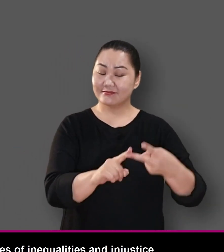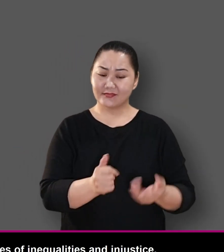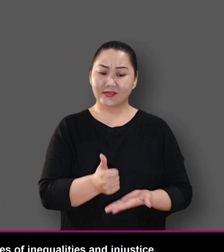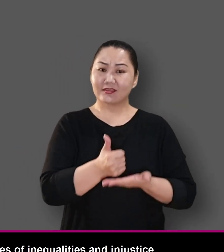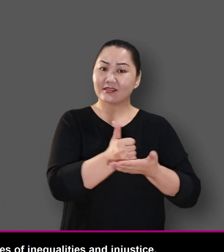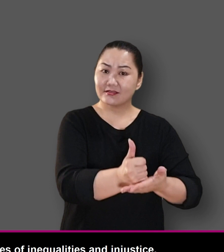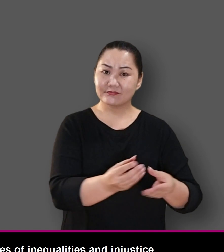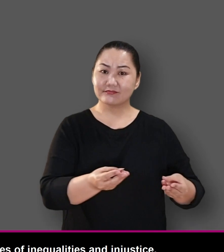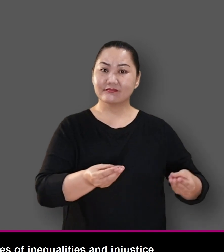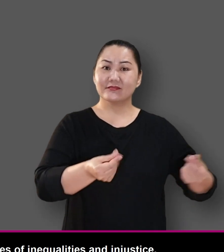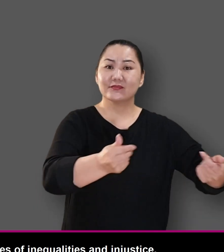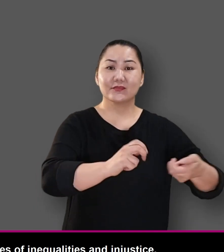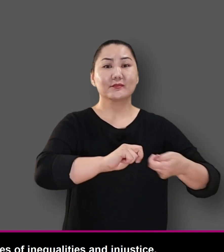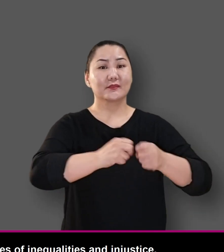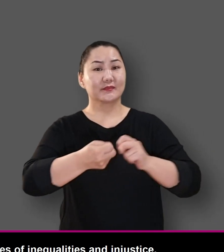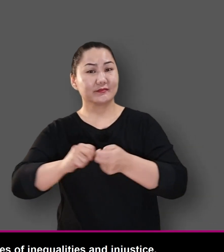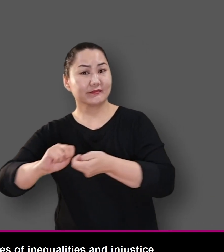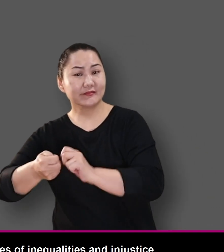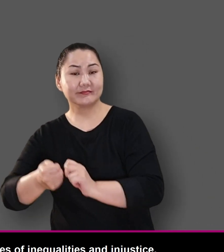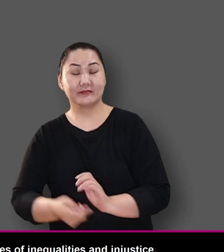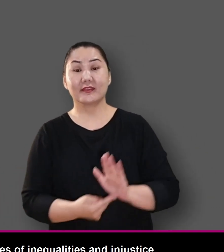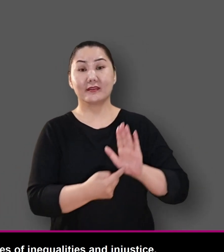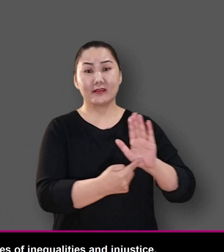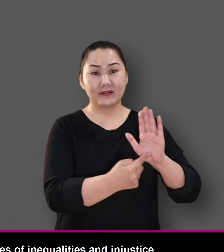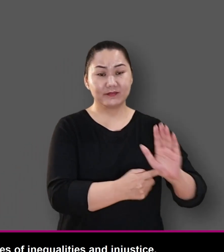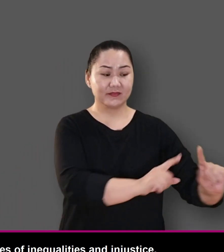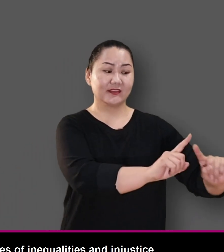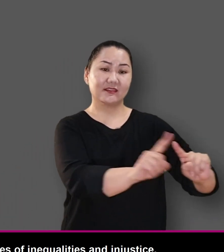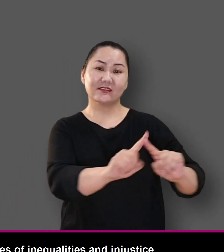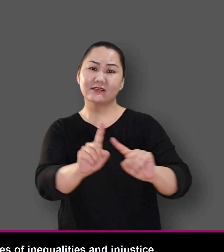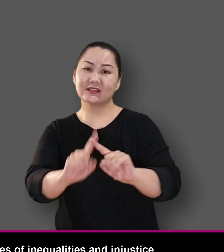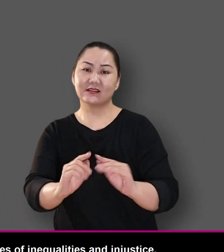addressing the root causes of inequalities and injustice,